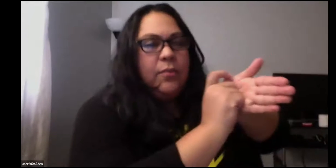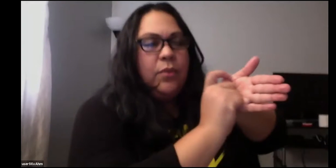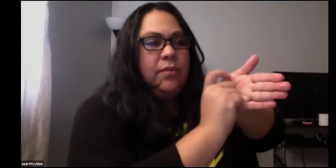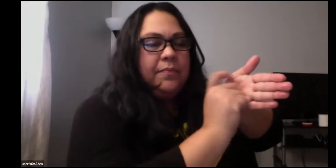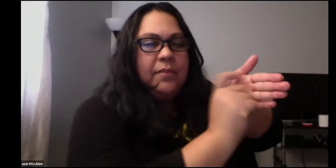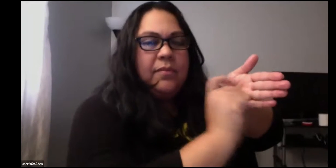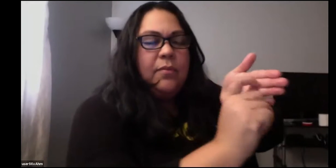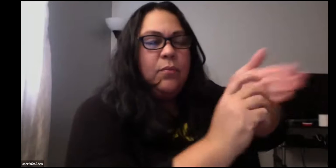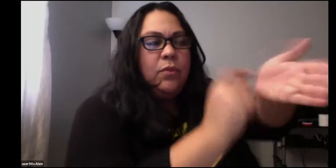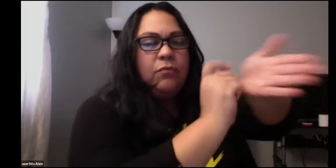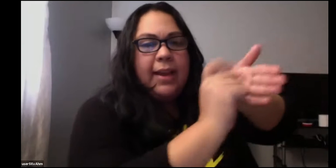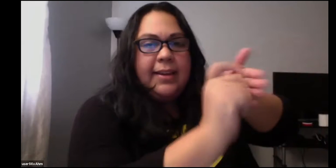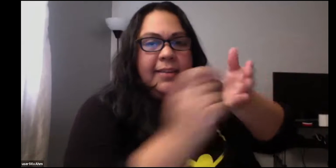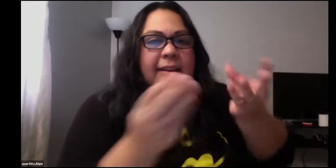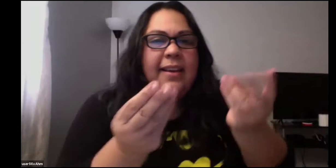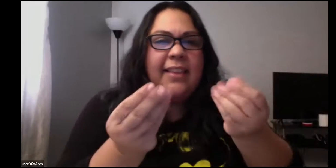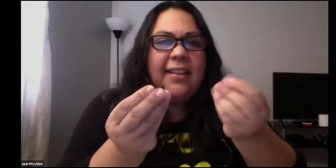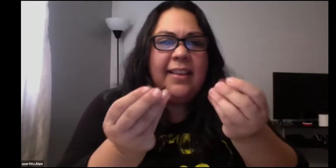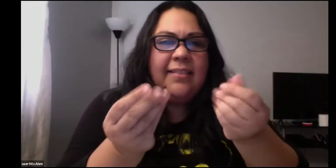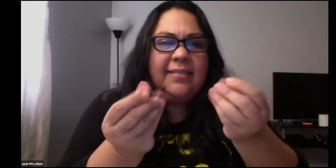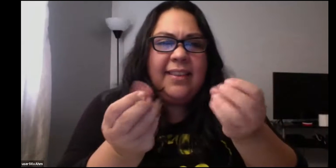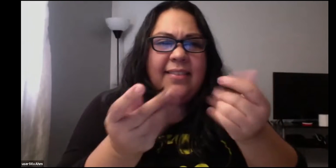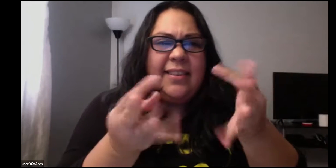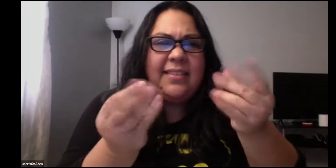we're writing and then like this.